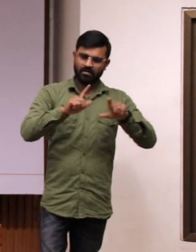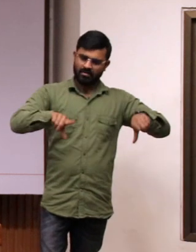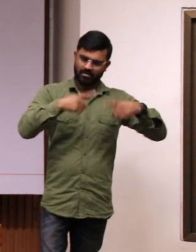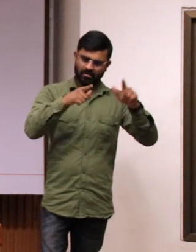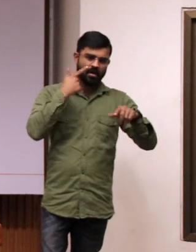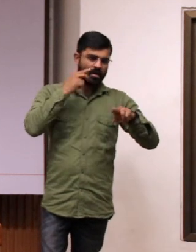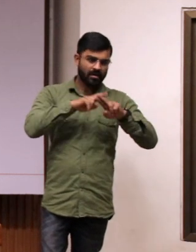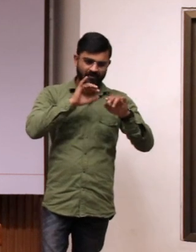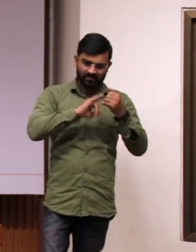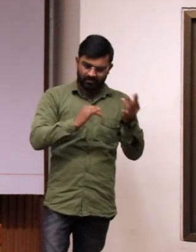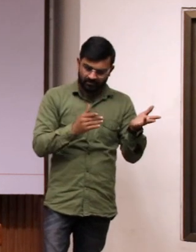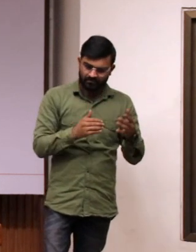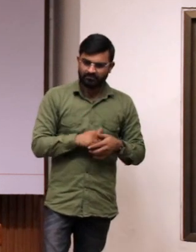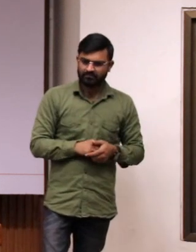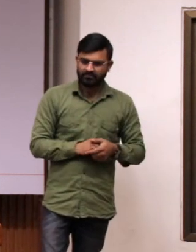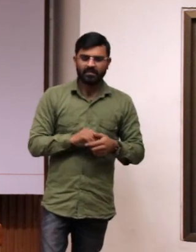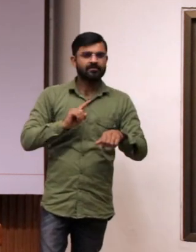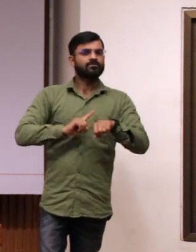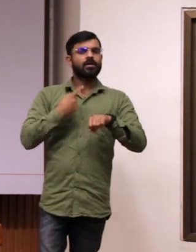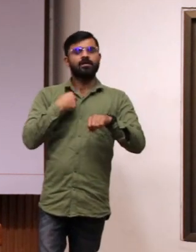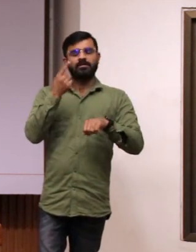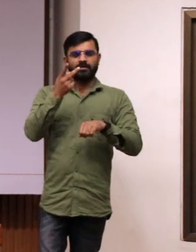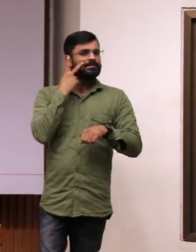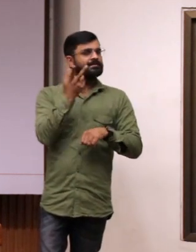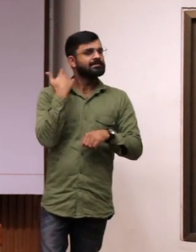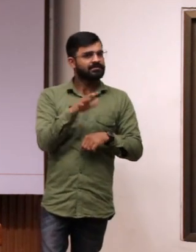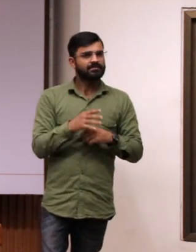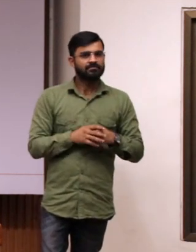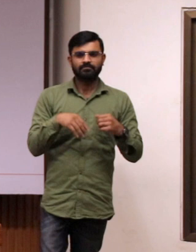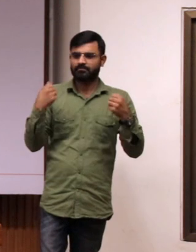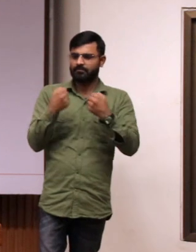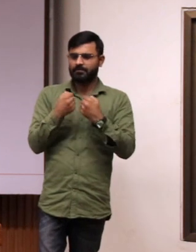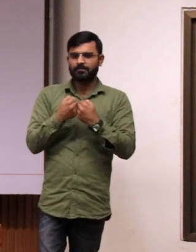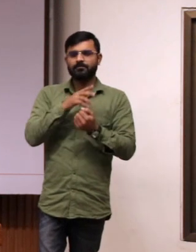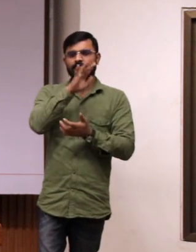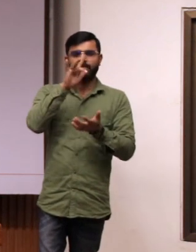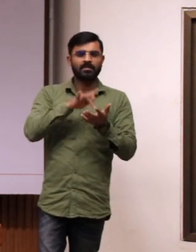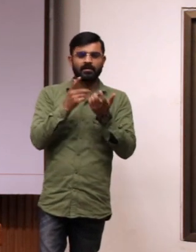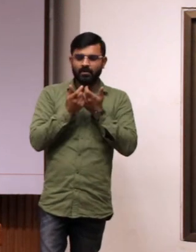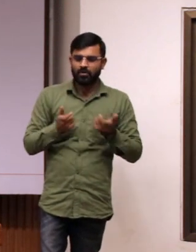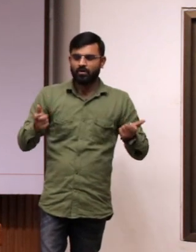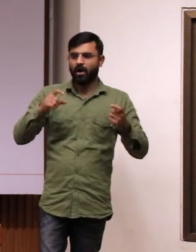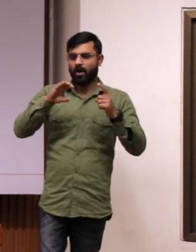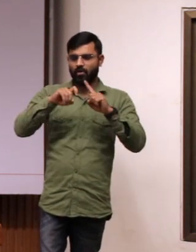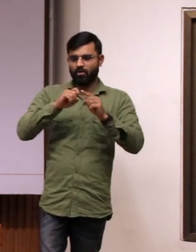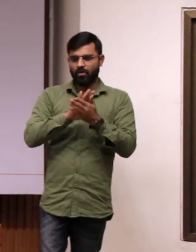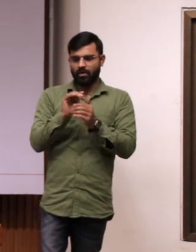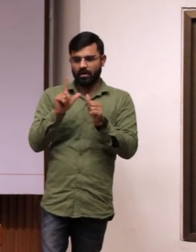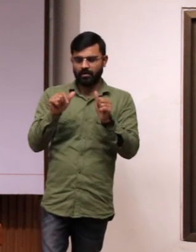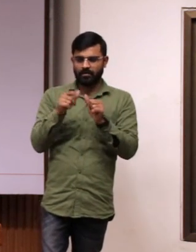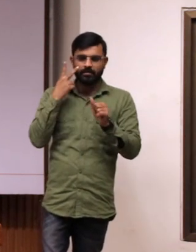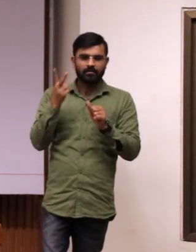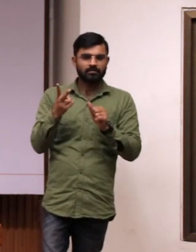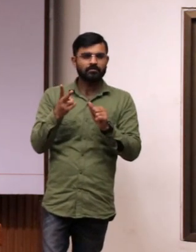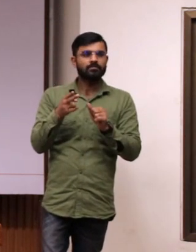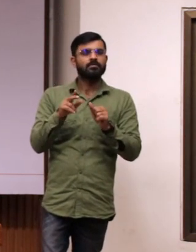become IFS. And when first time I was seen, when I was fighting a case in Central Board Committee for Okhla, first time I was shown on